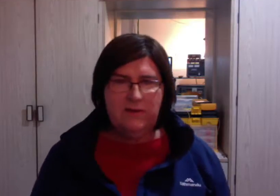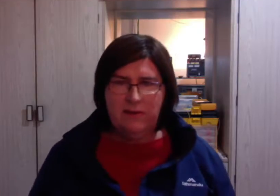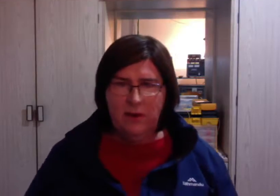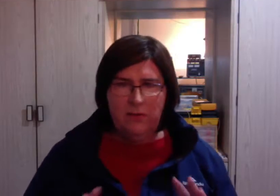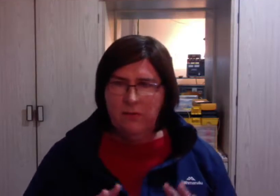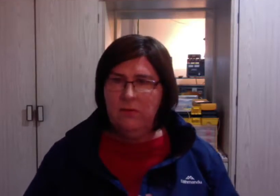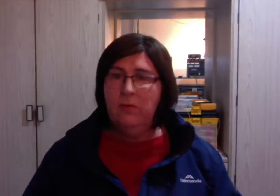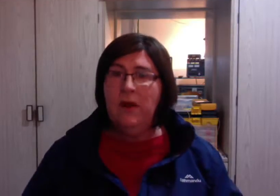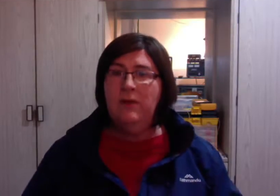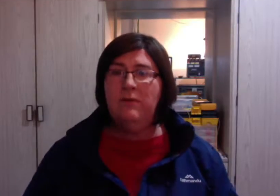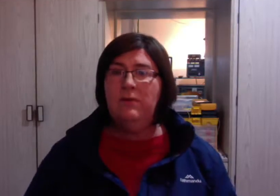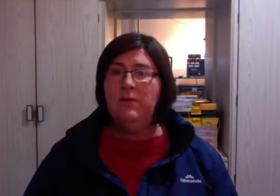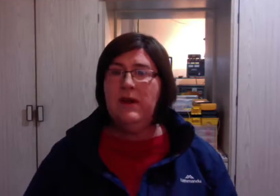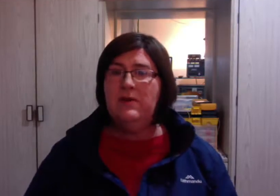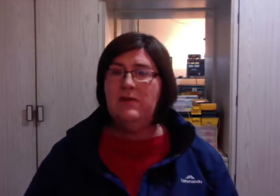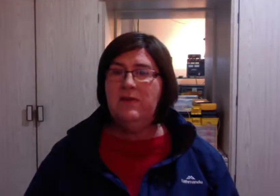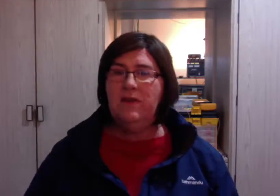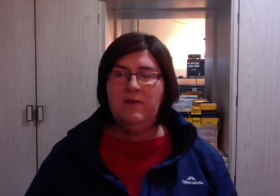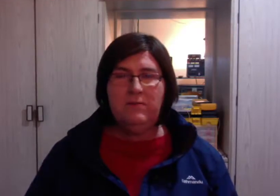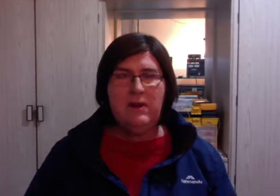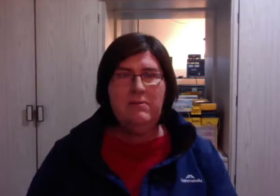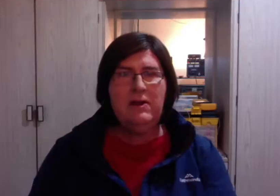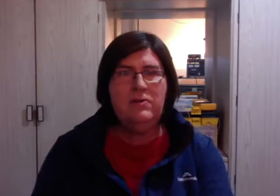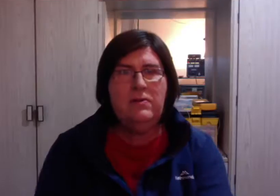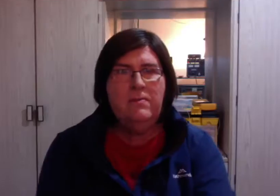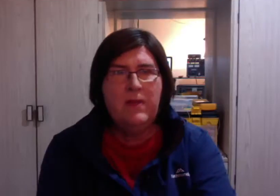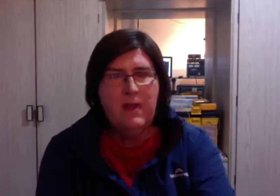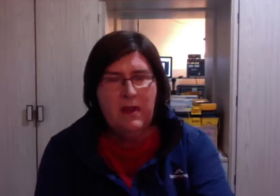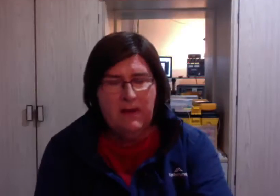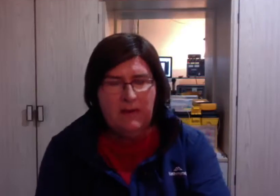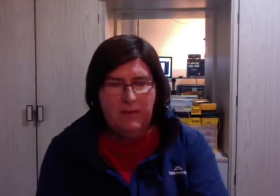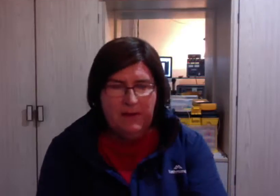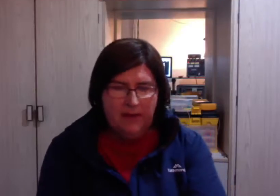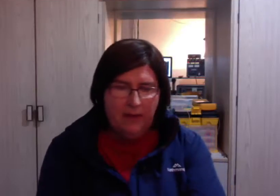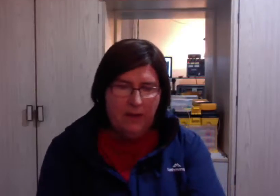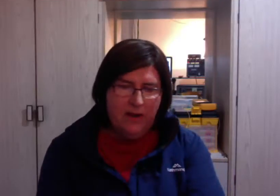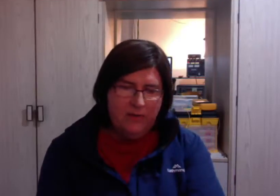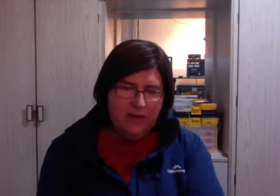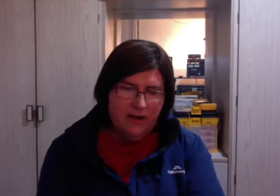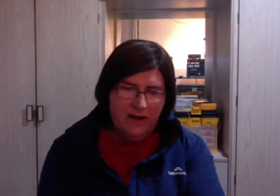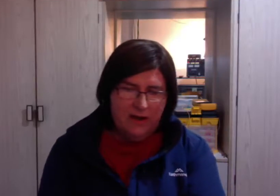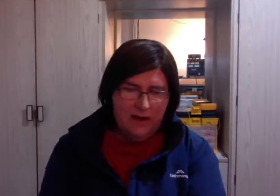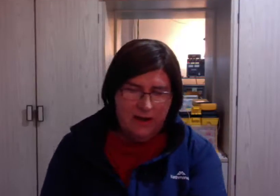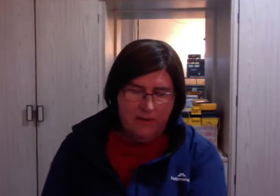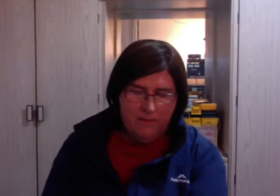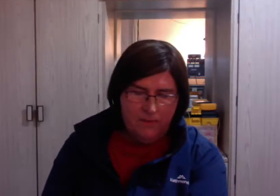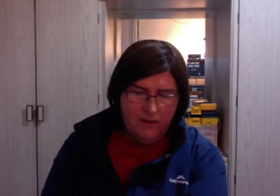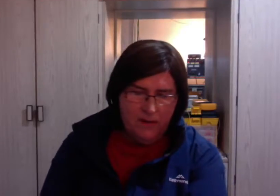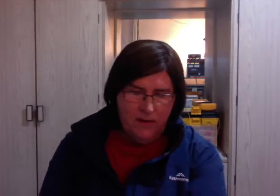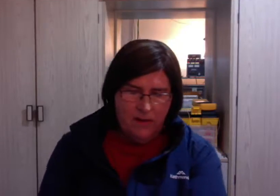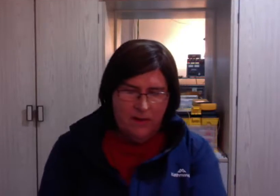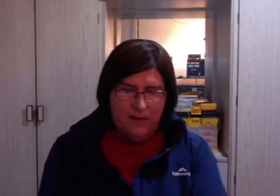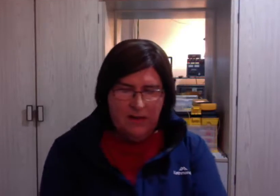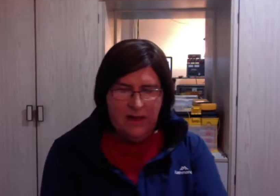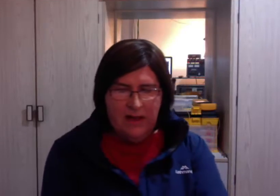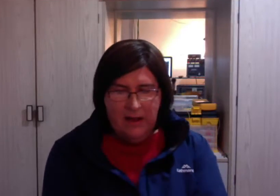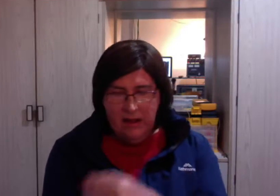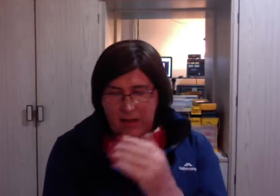so wonderful the way he treats us. It's really, really good. We have a big celebratory dinner in there.